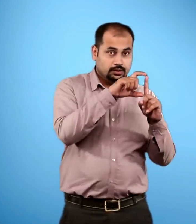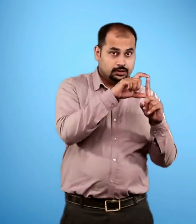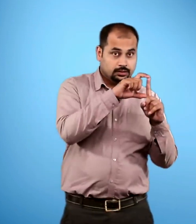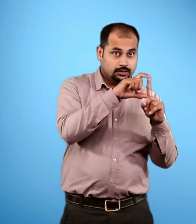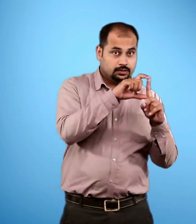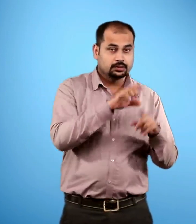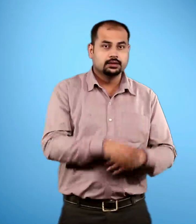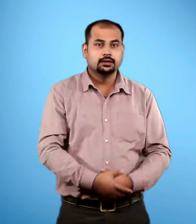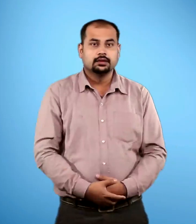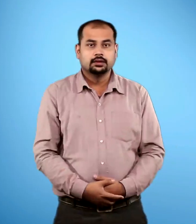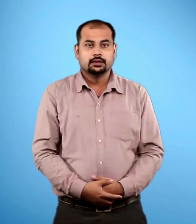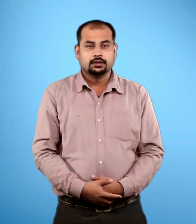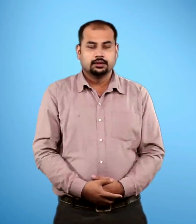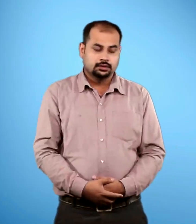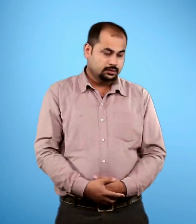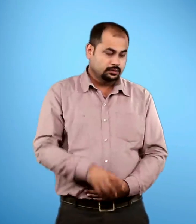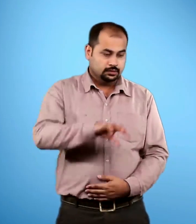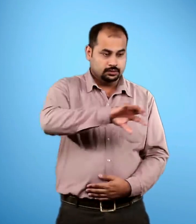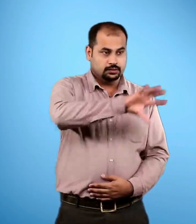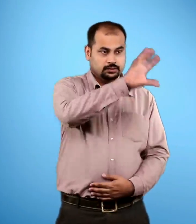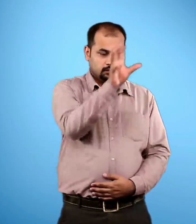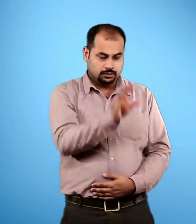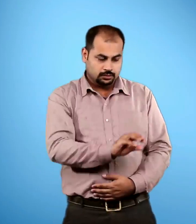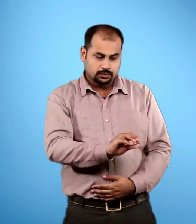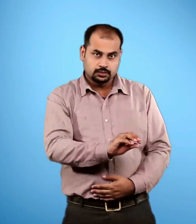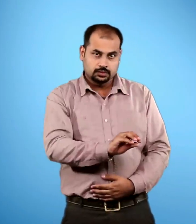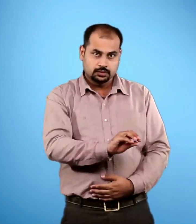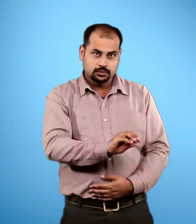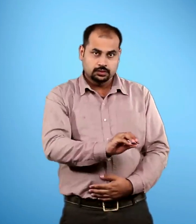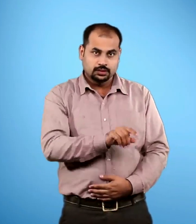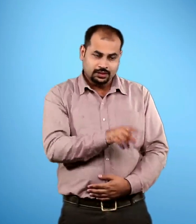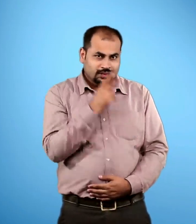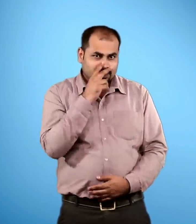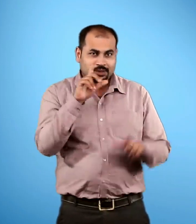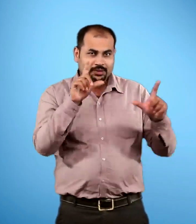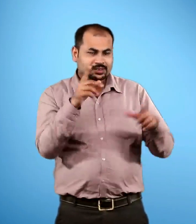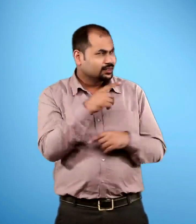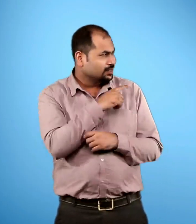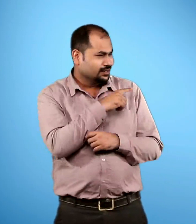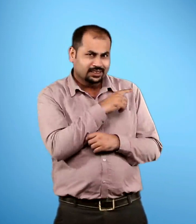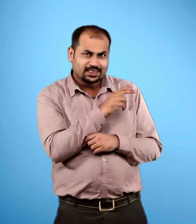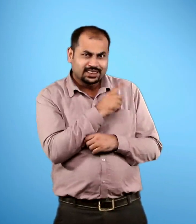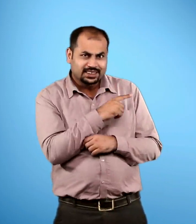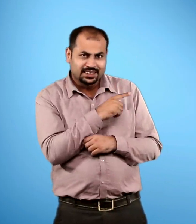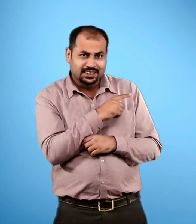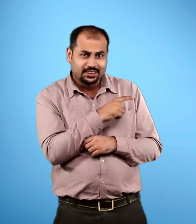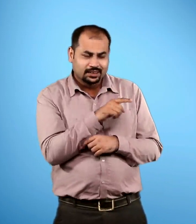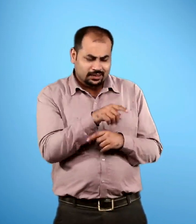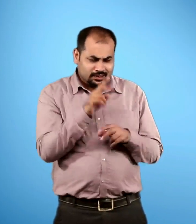D. A spiral-like pattern is shown. 4 instances are enough to make you